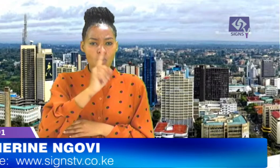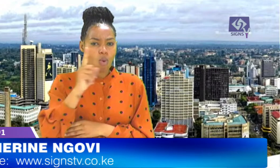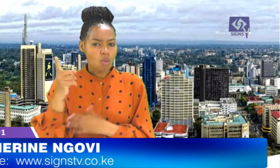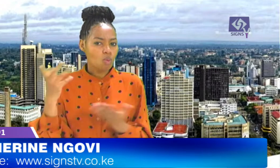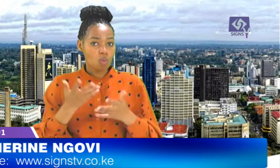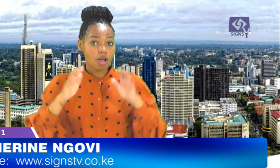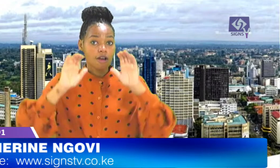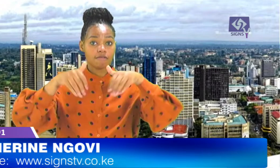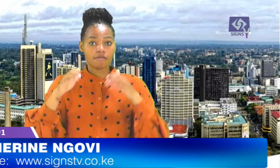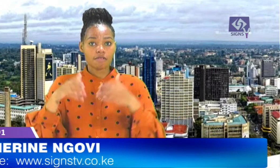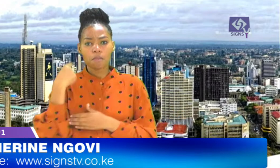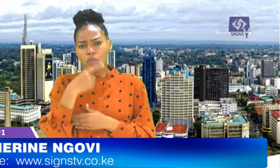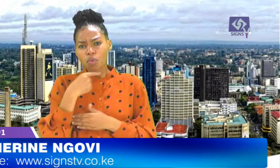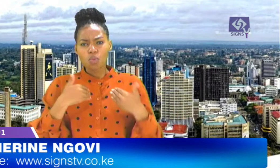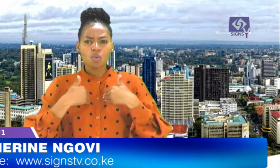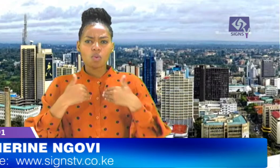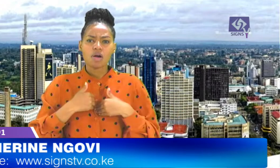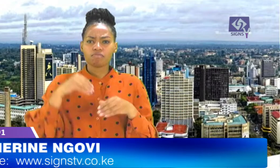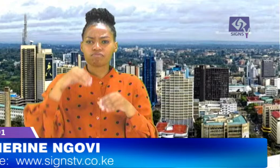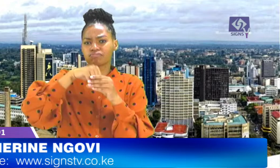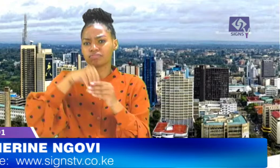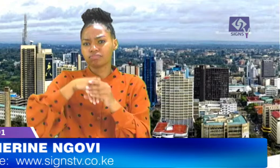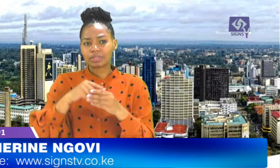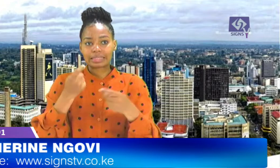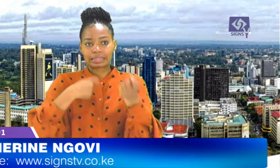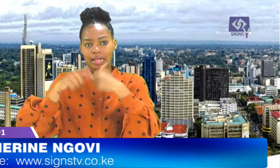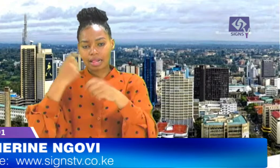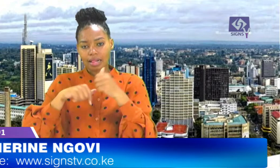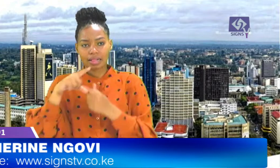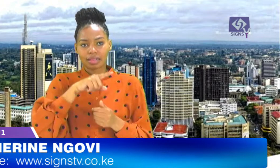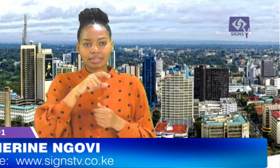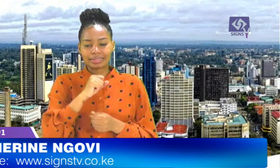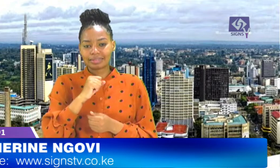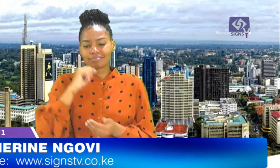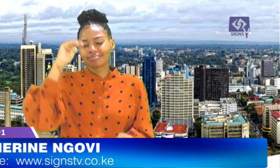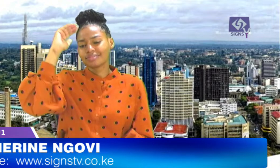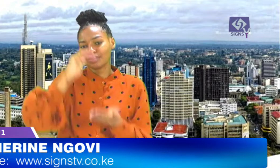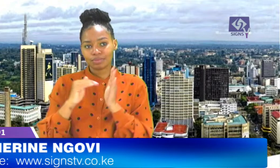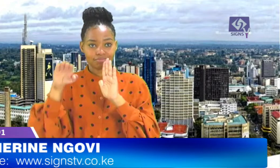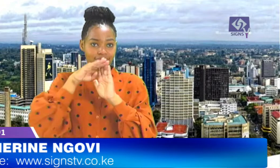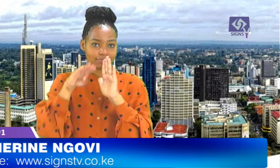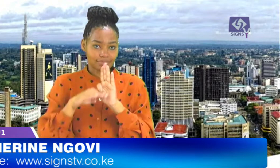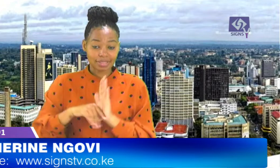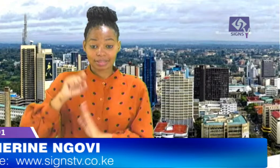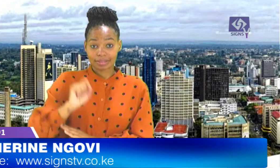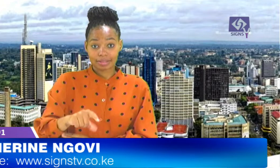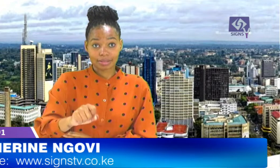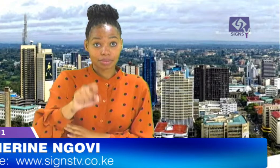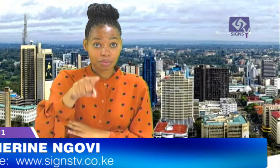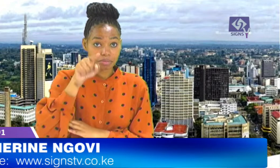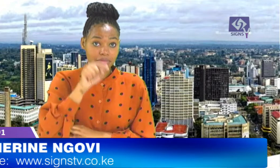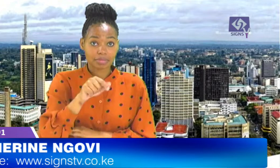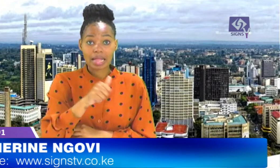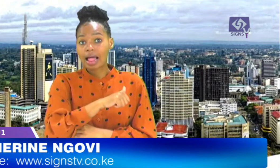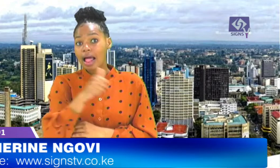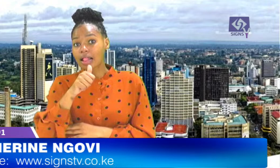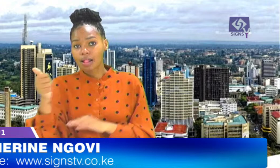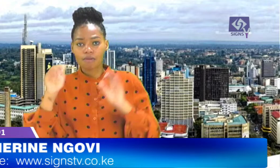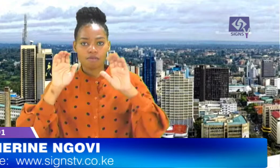However, the CC warned farmers who had the intention of selling the subsidized